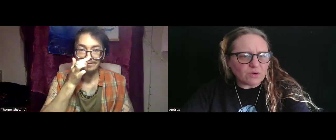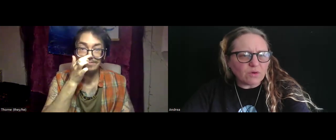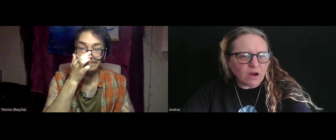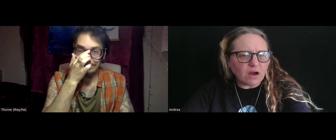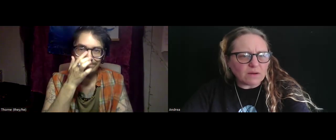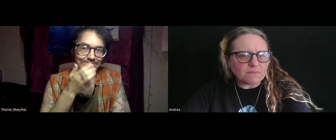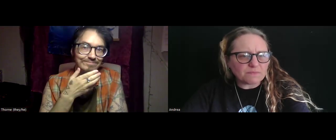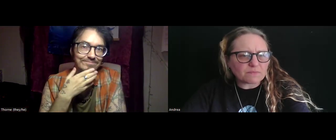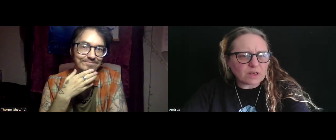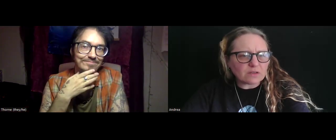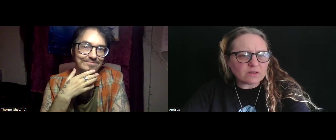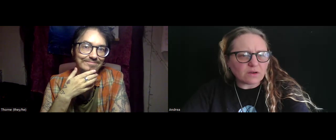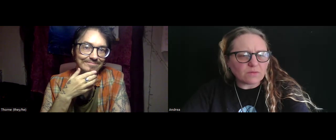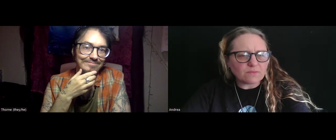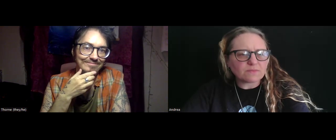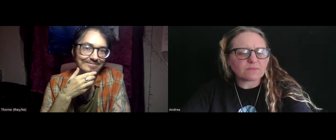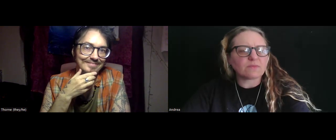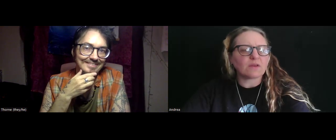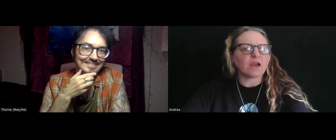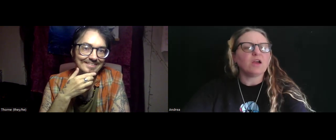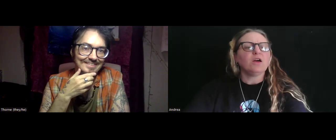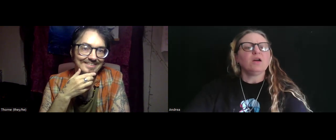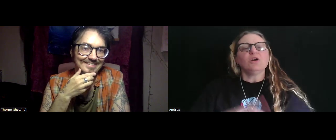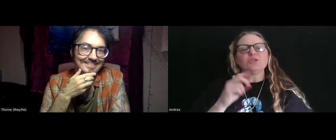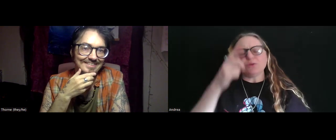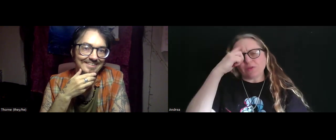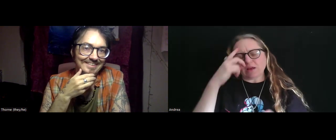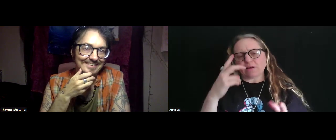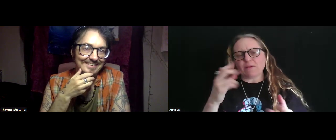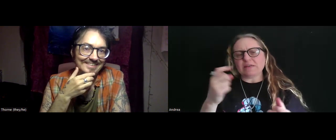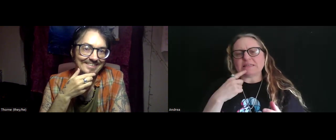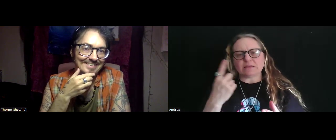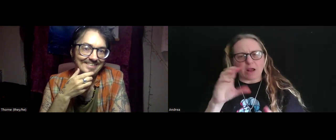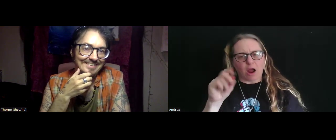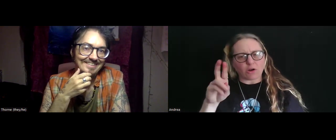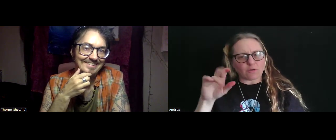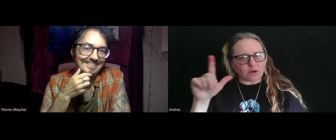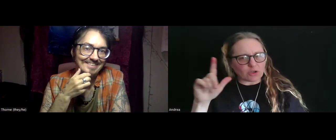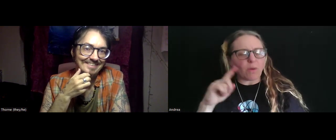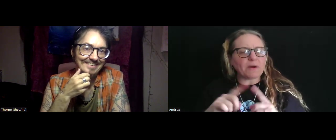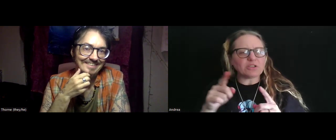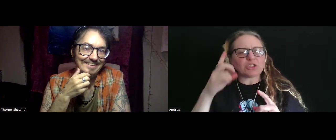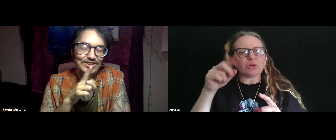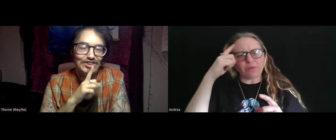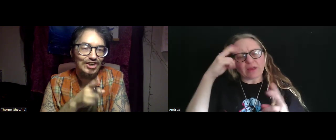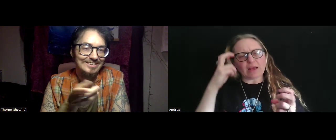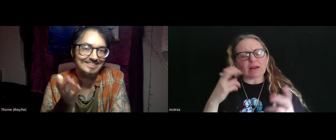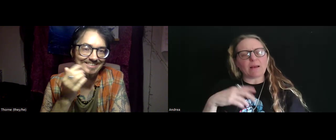view. So yeah. Do you think I'm going to say something controversial, but do you think